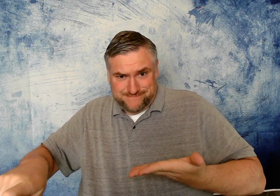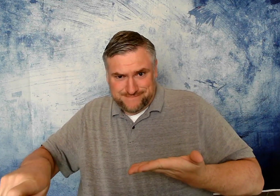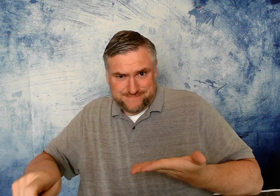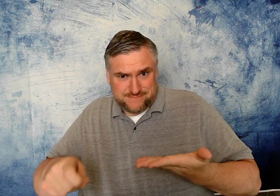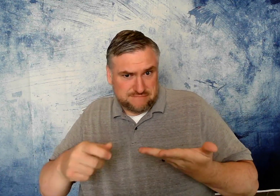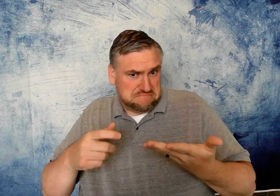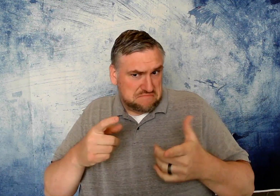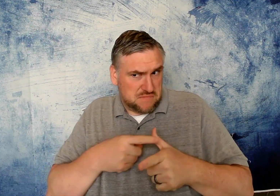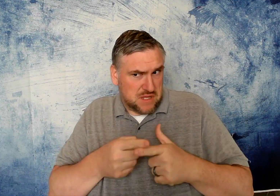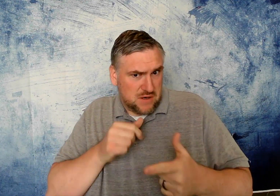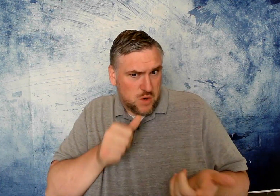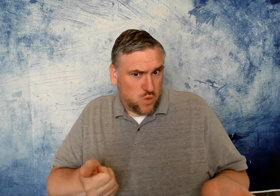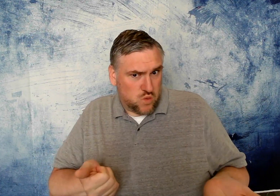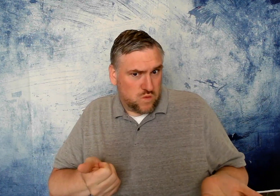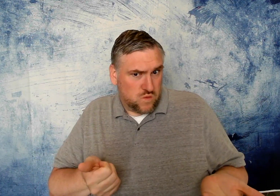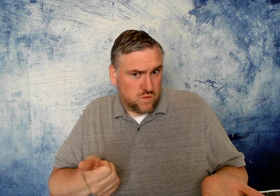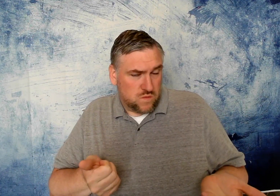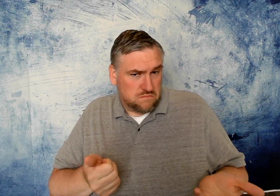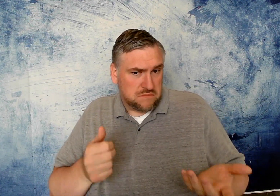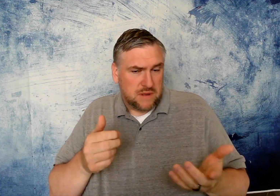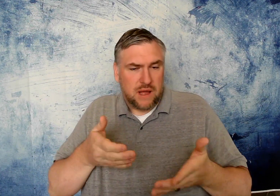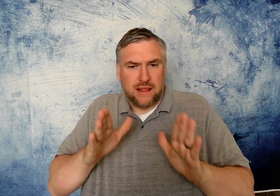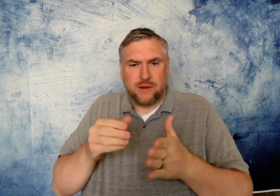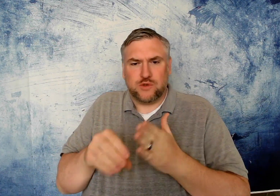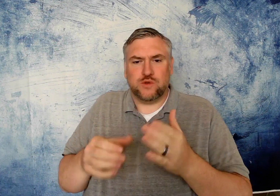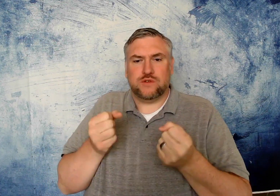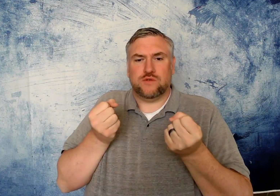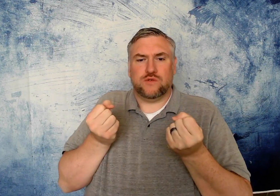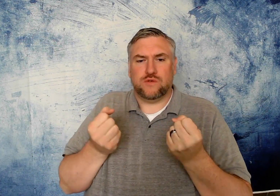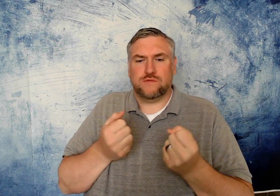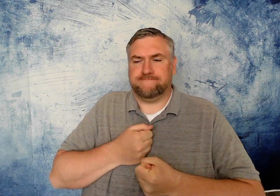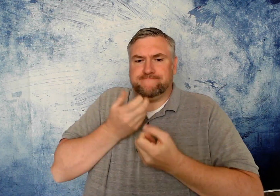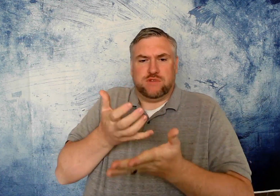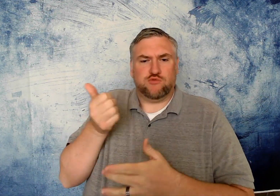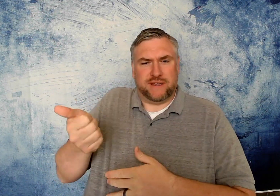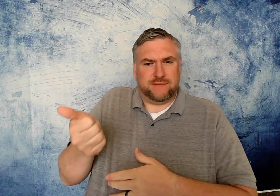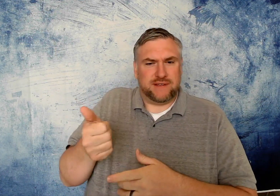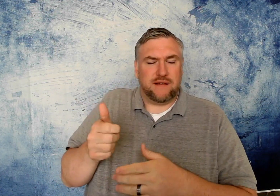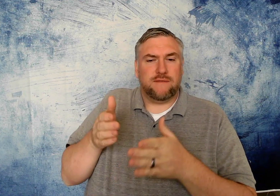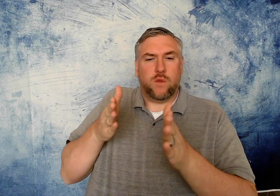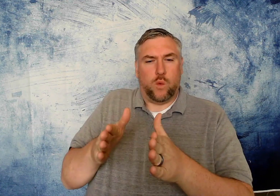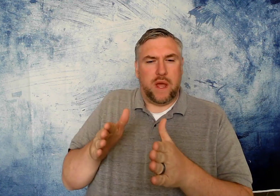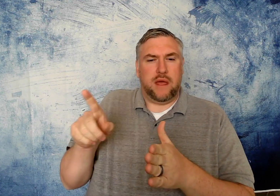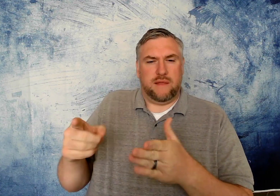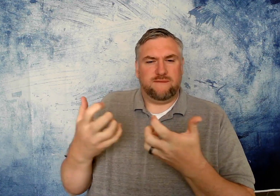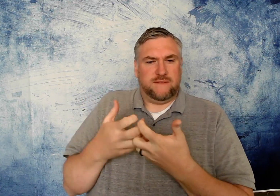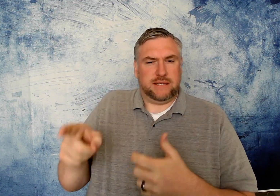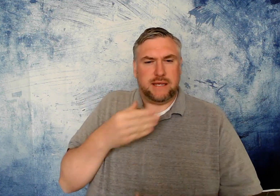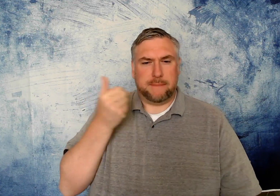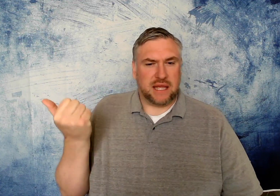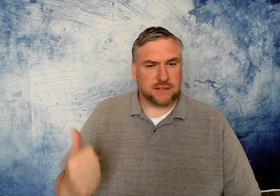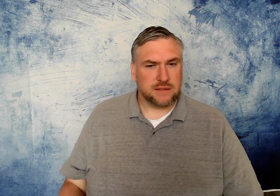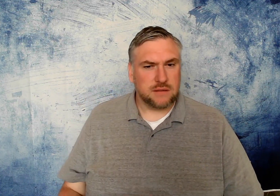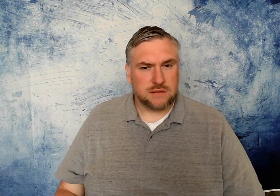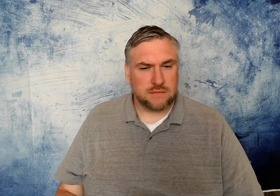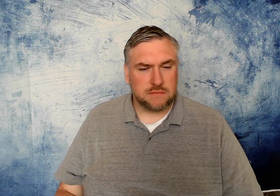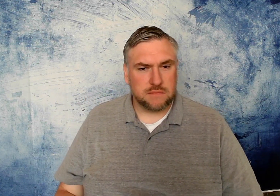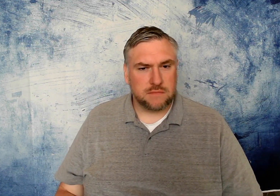math notation, then don't. Allow students to express themselves in ways that really fit them